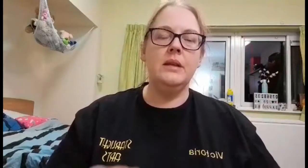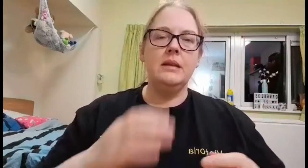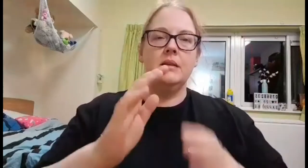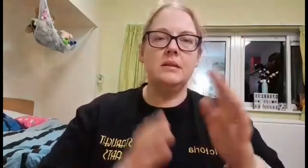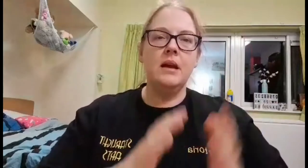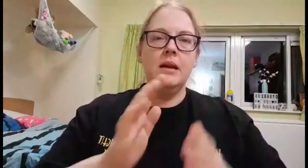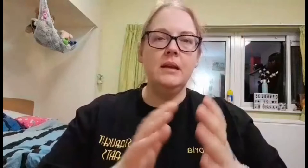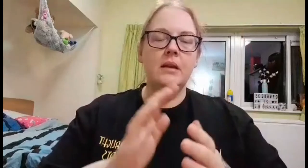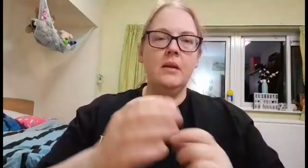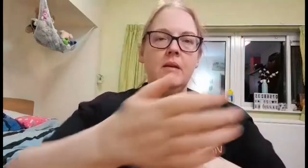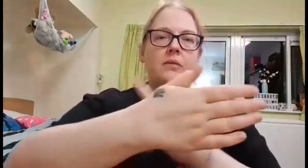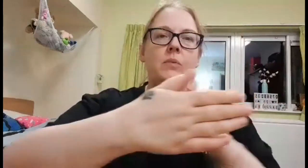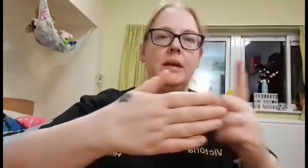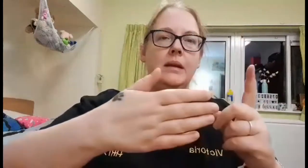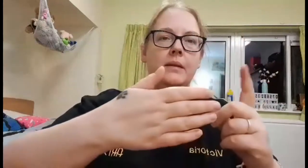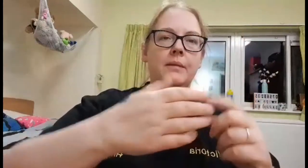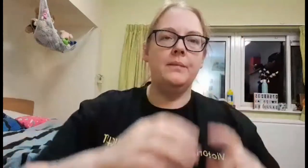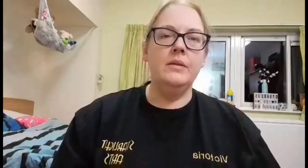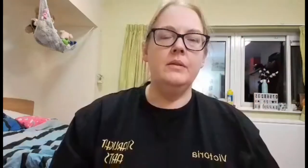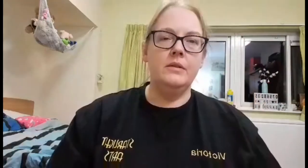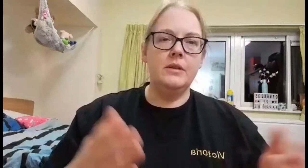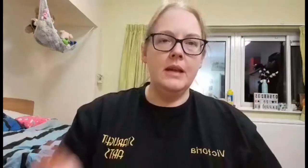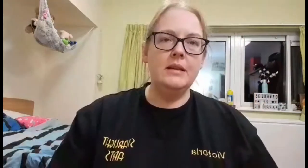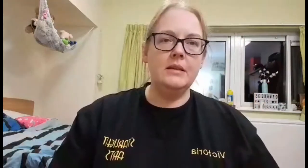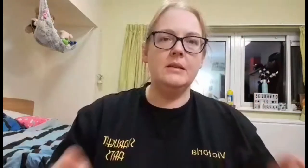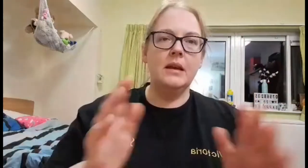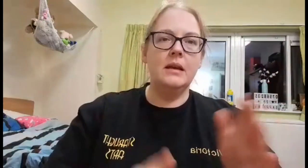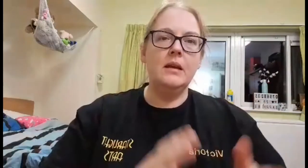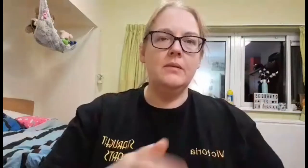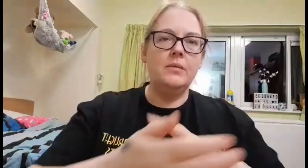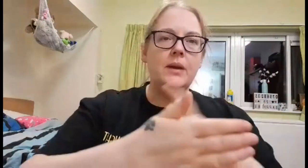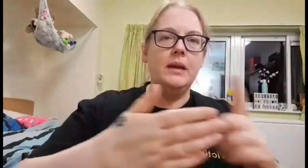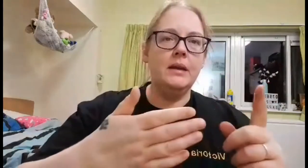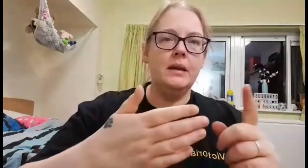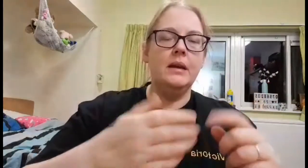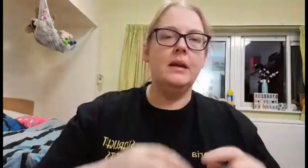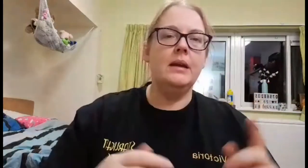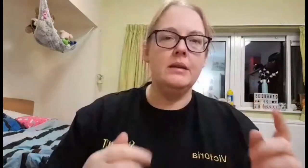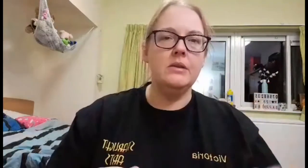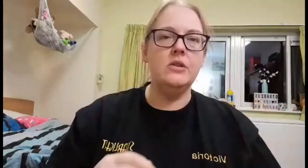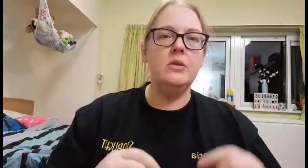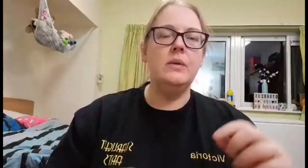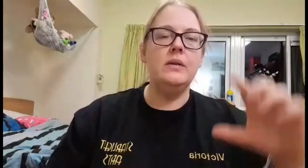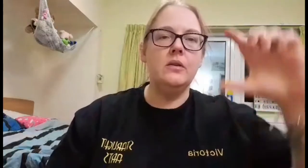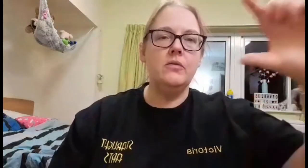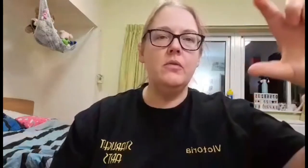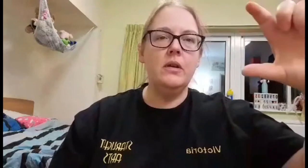today's sign of the week. Today's sign of the week is to do with coronavirus.